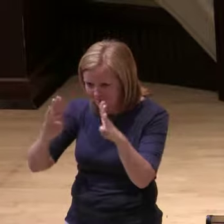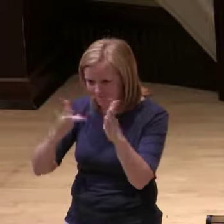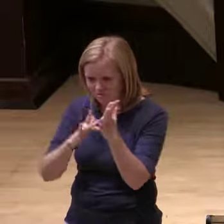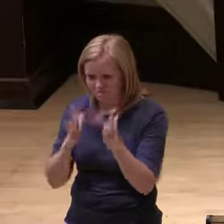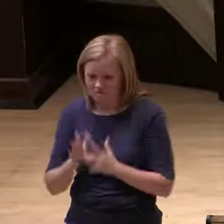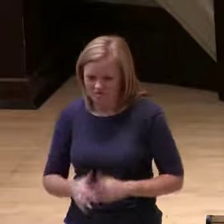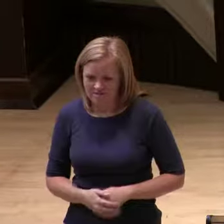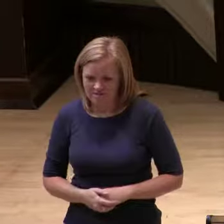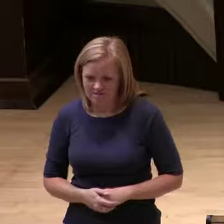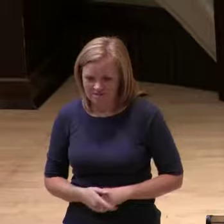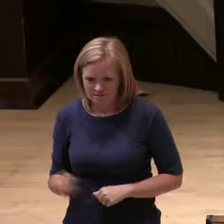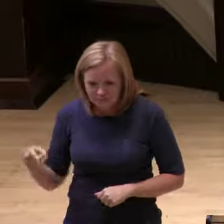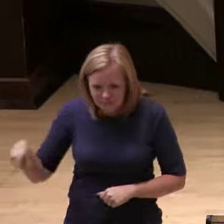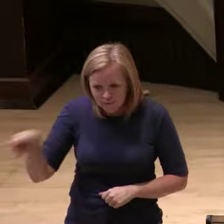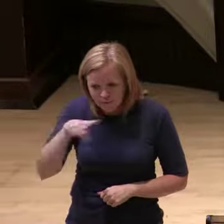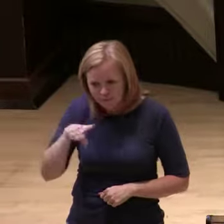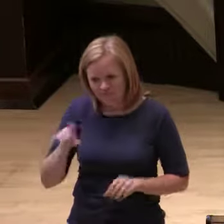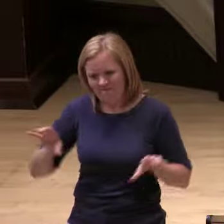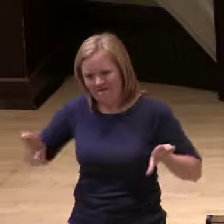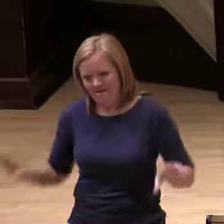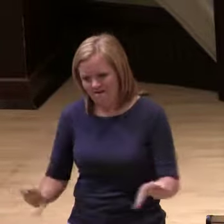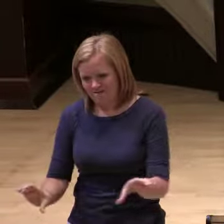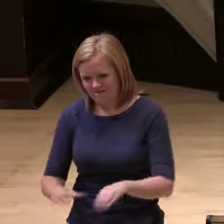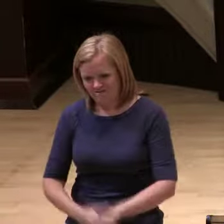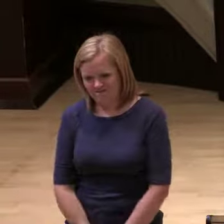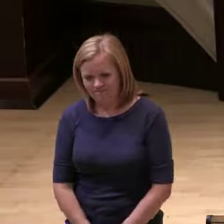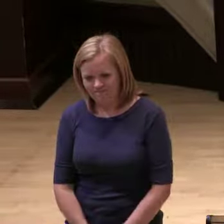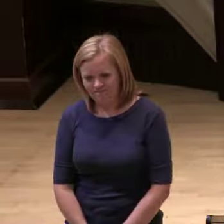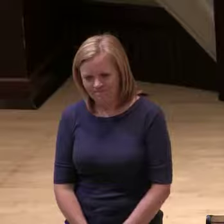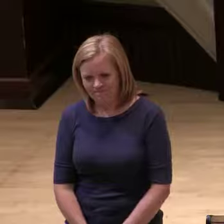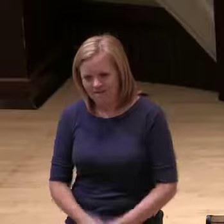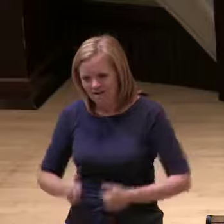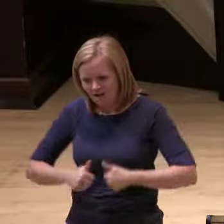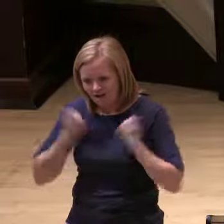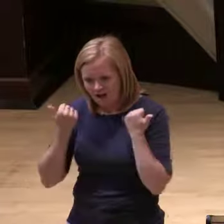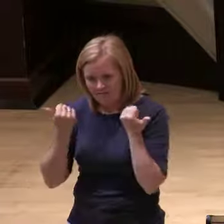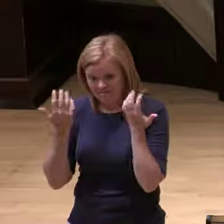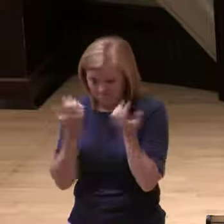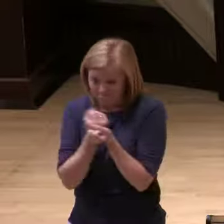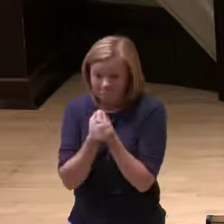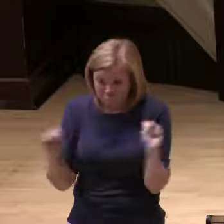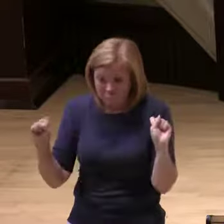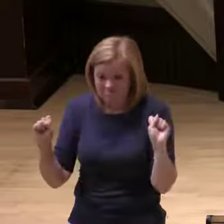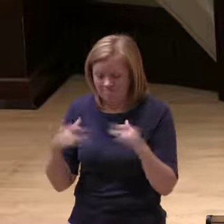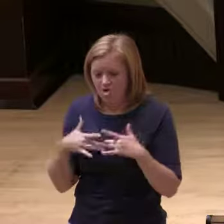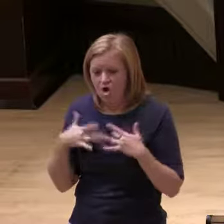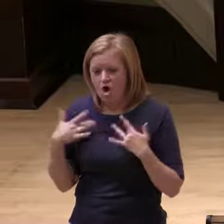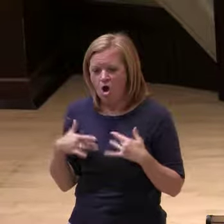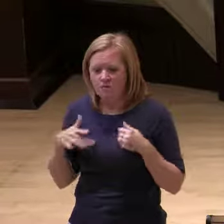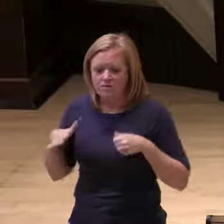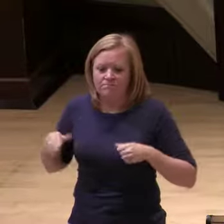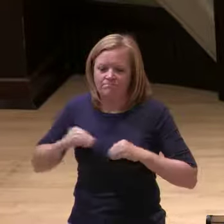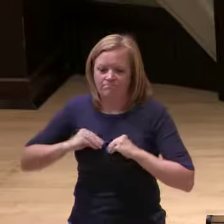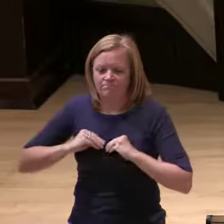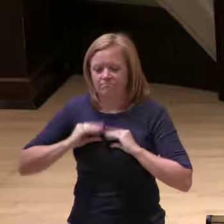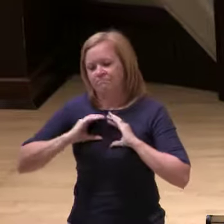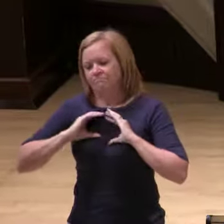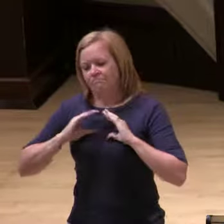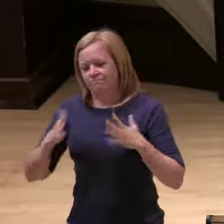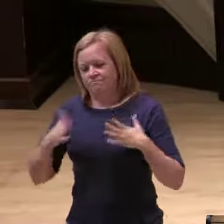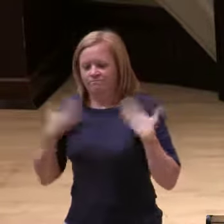Jesus, and you have acted on them. Lives have been saved, hearts have been filled with peace